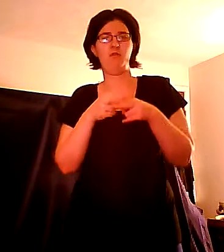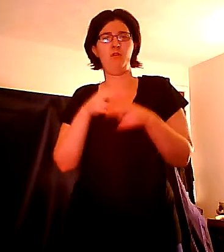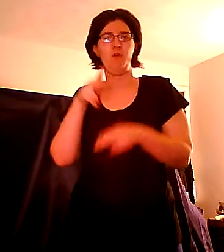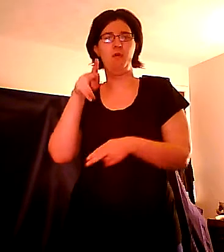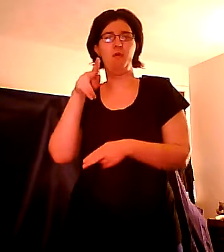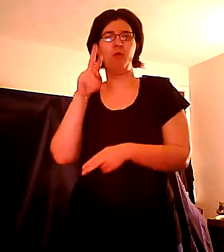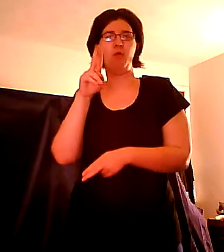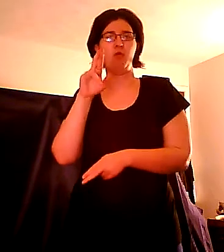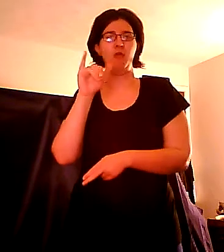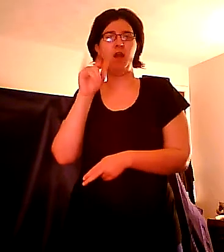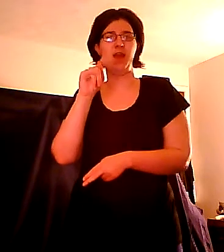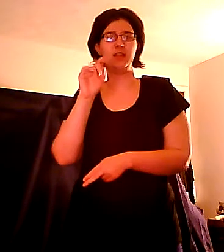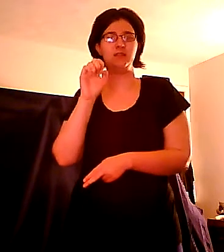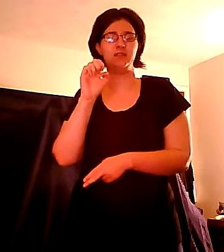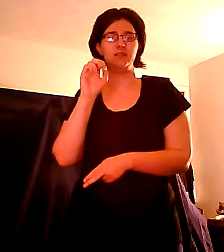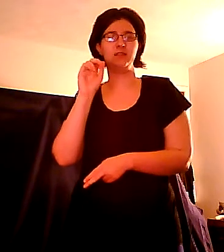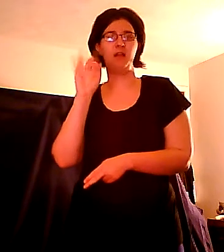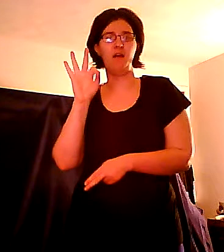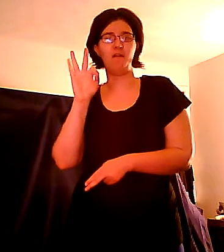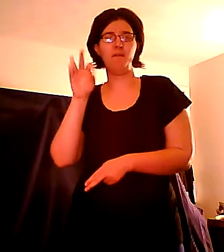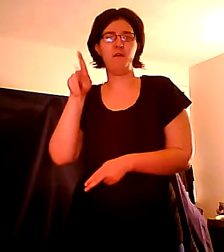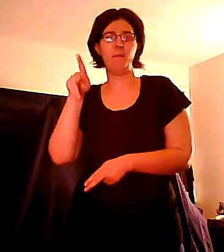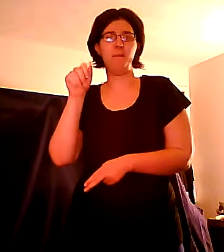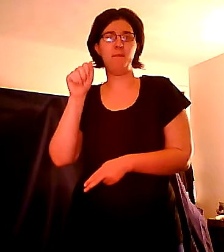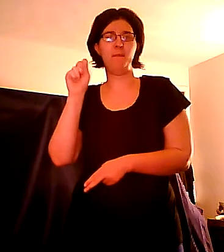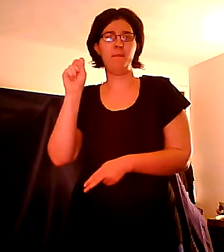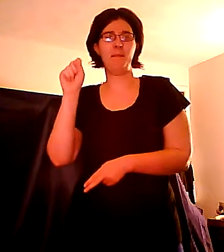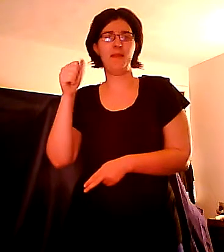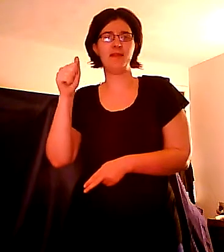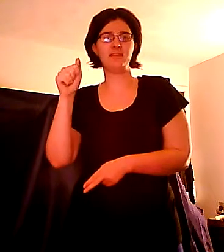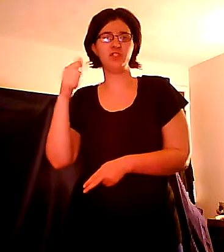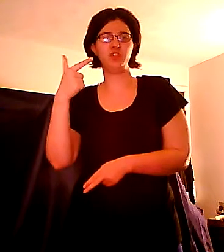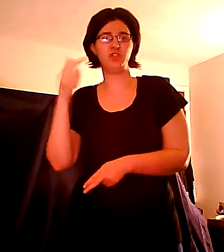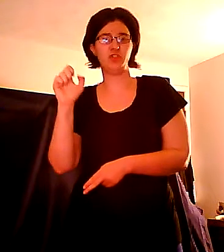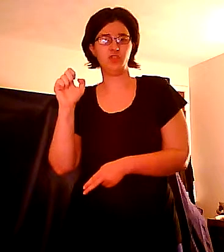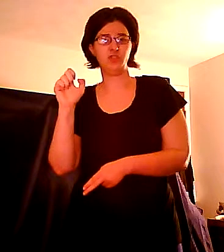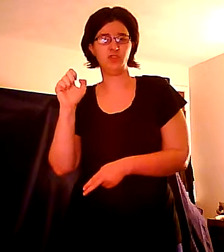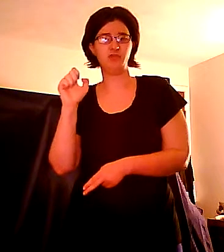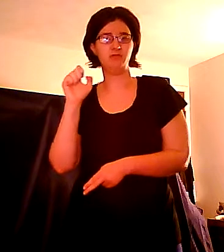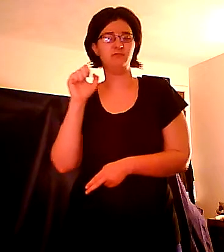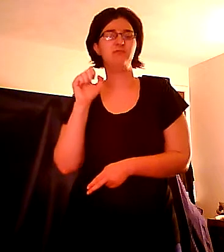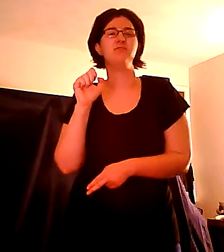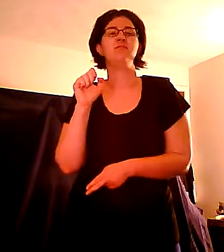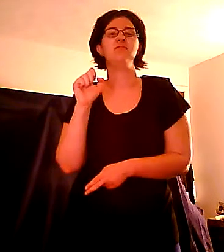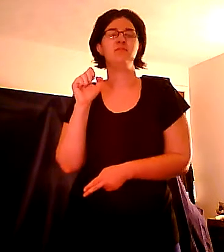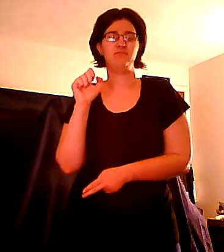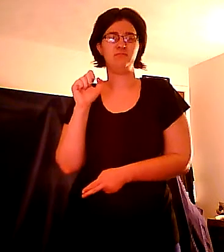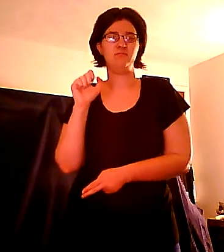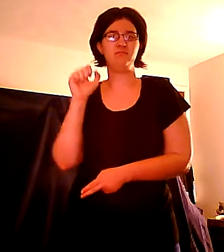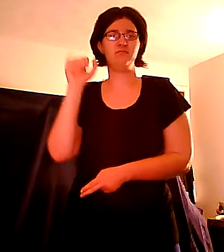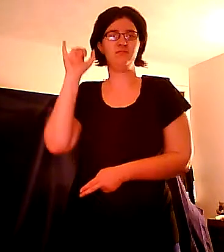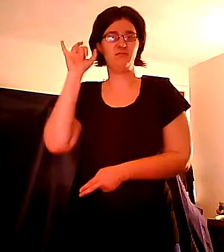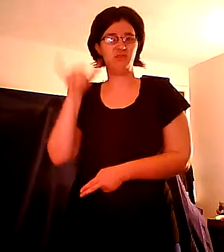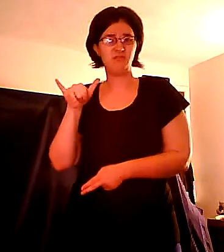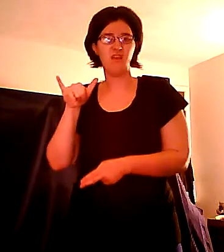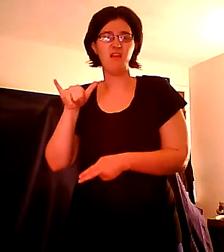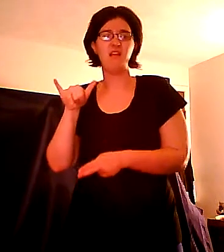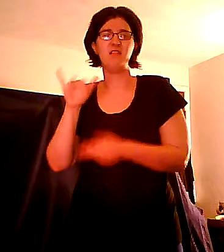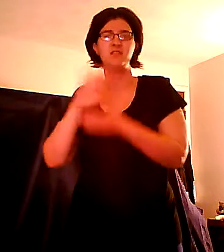school. This was the crossroad. Once I go through this tradition, I was going to become a wife.